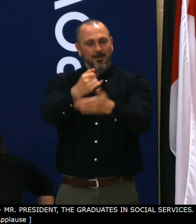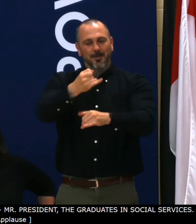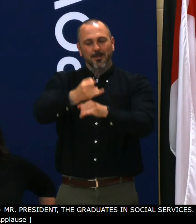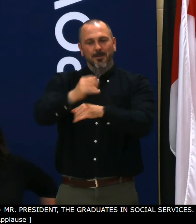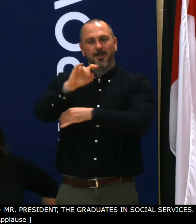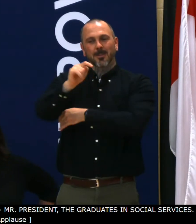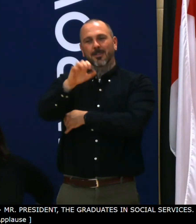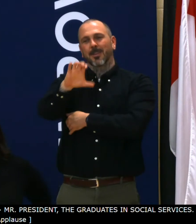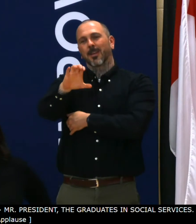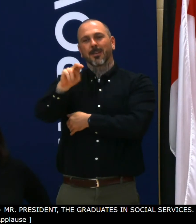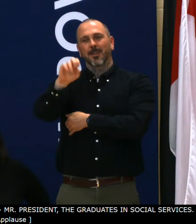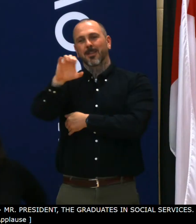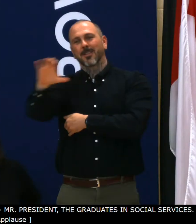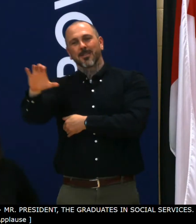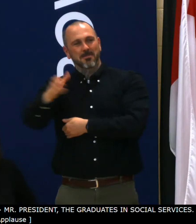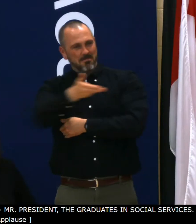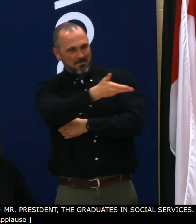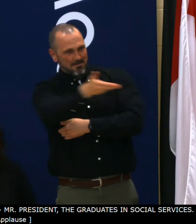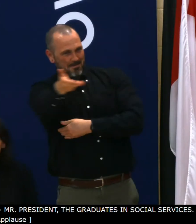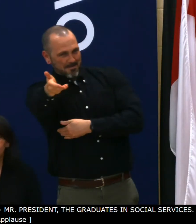campus, Nova Scotia Community College.